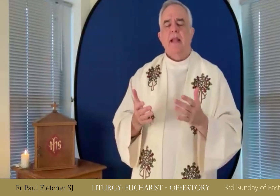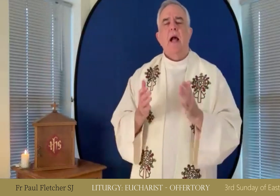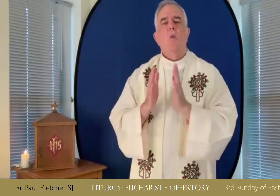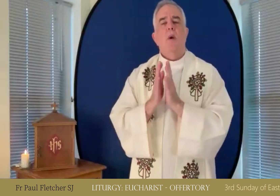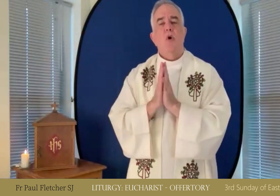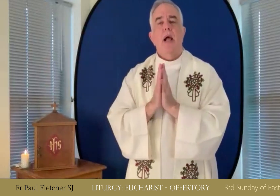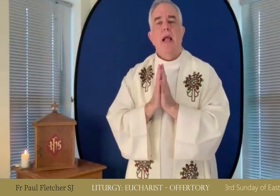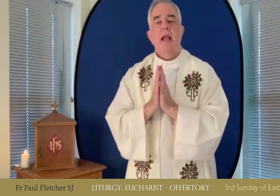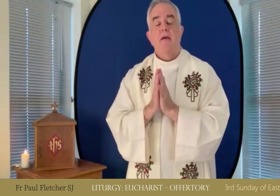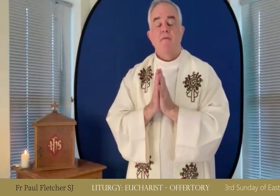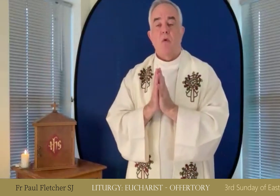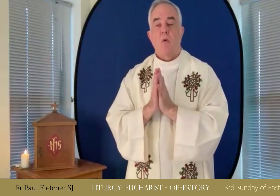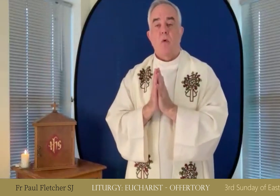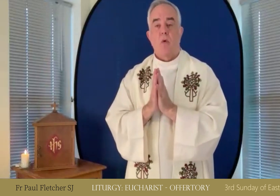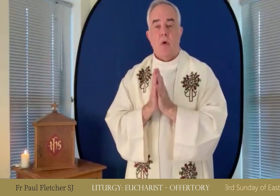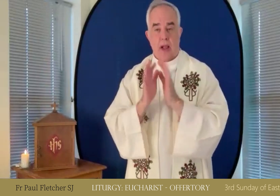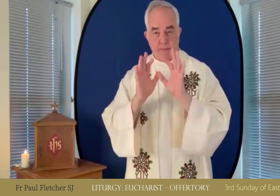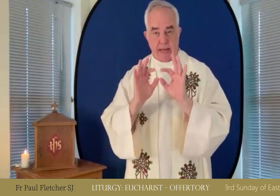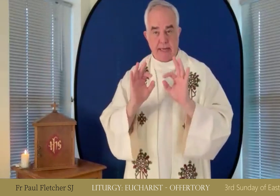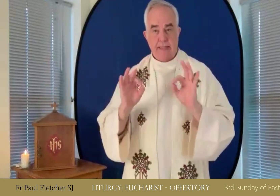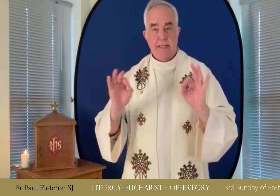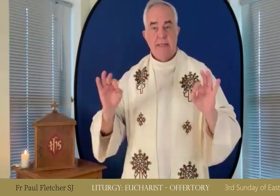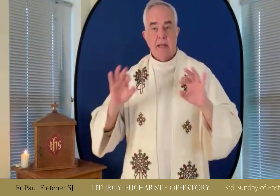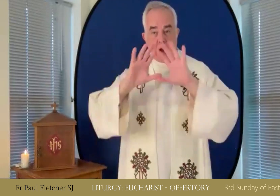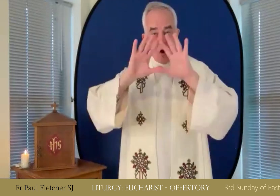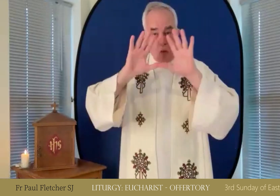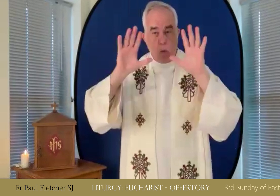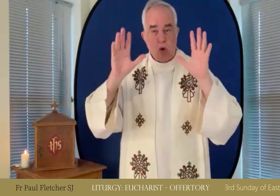Now we pray for peace in the world.